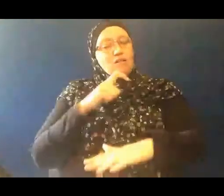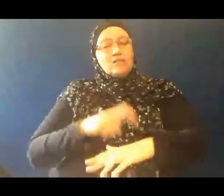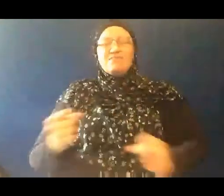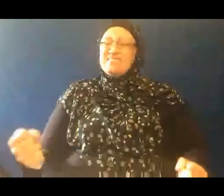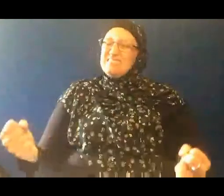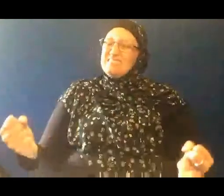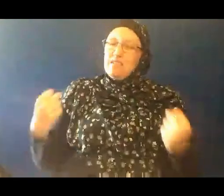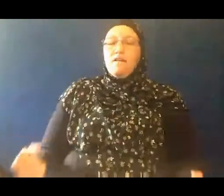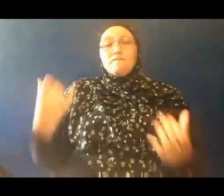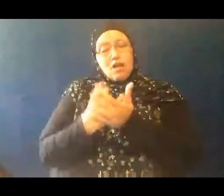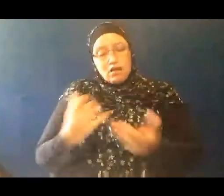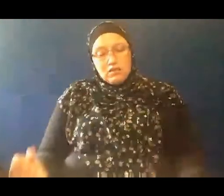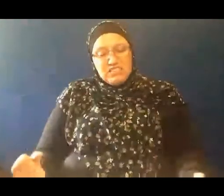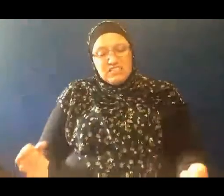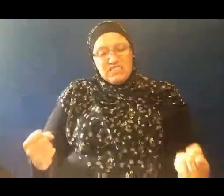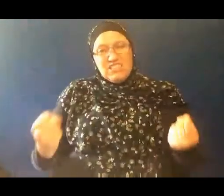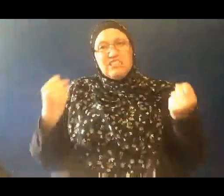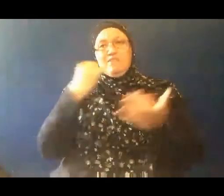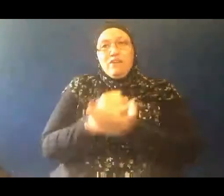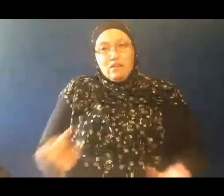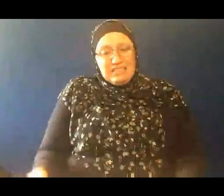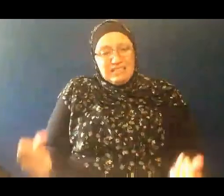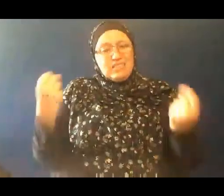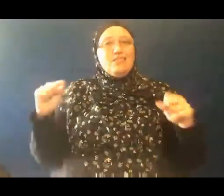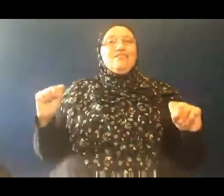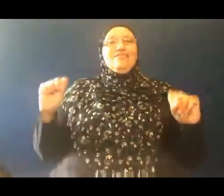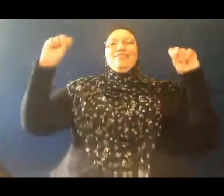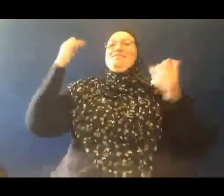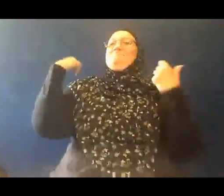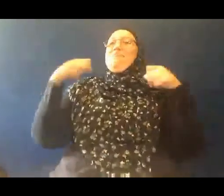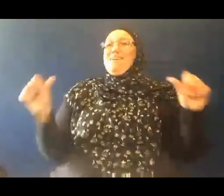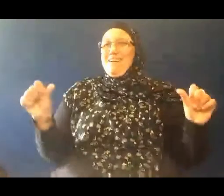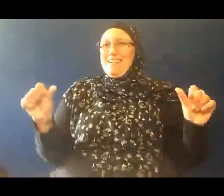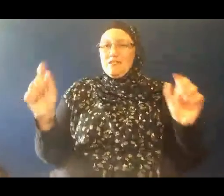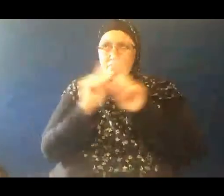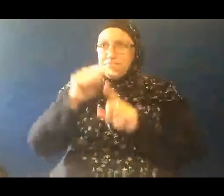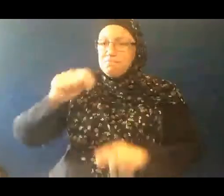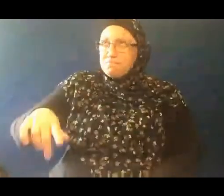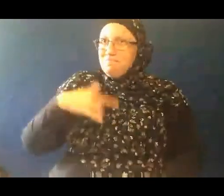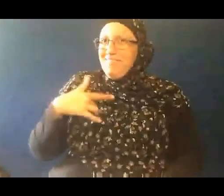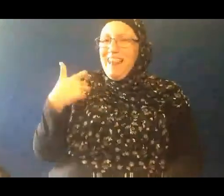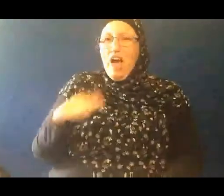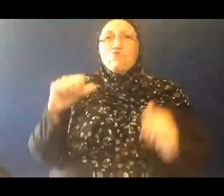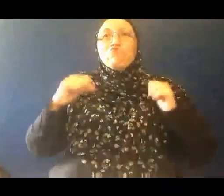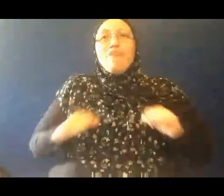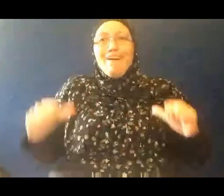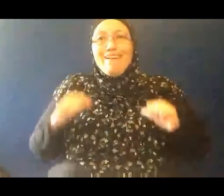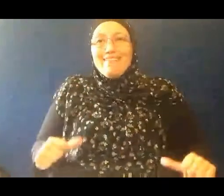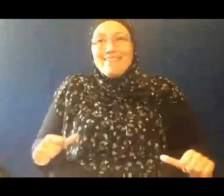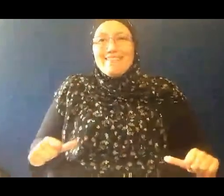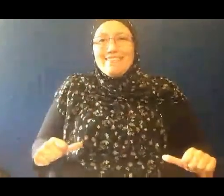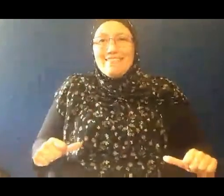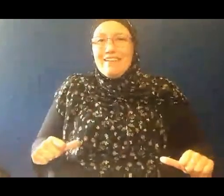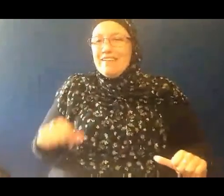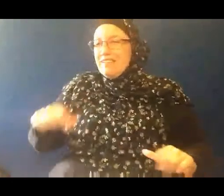in life is in fact a process of training. Take it as a process of training, nothing less